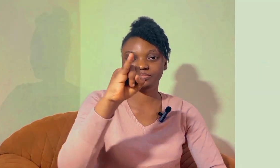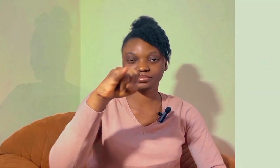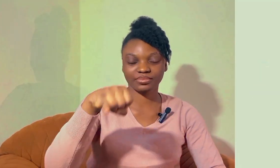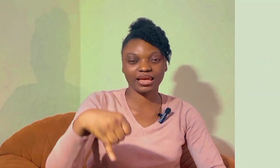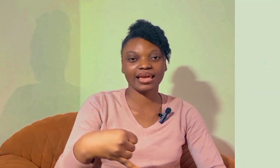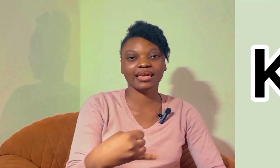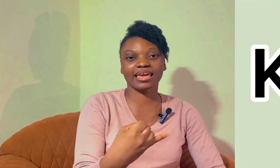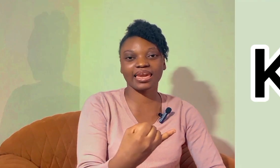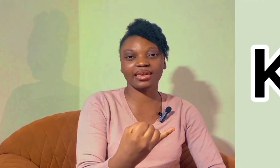K,